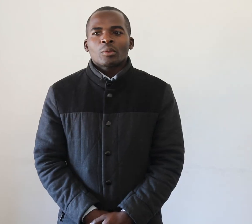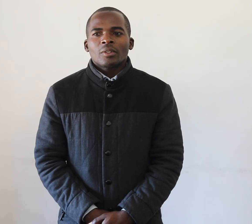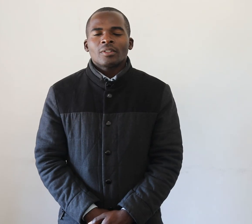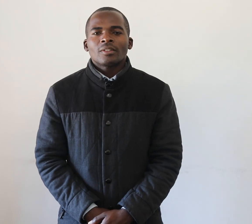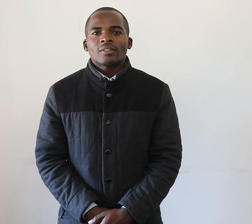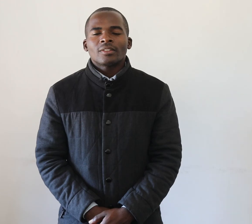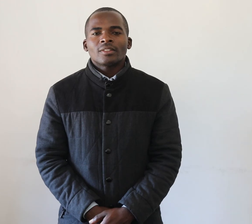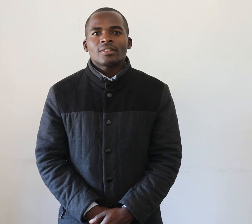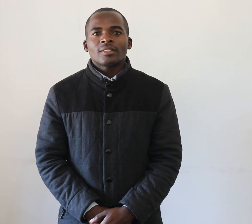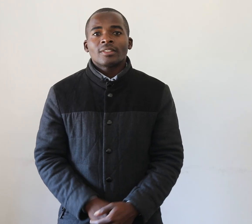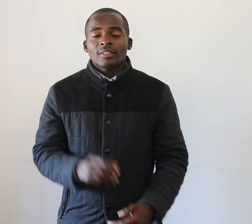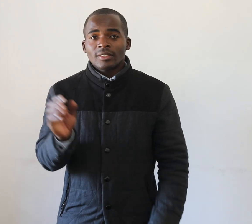Section 36F.